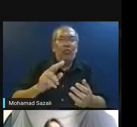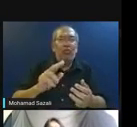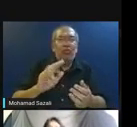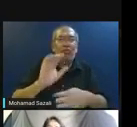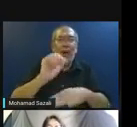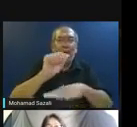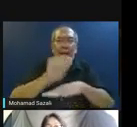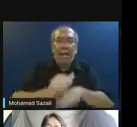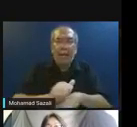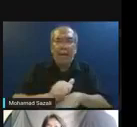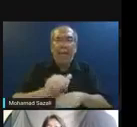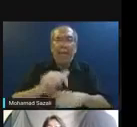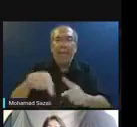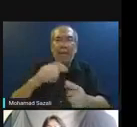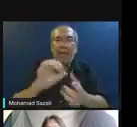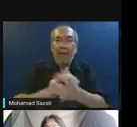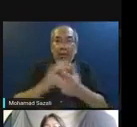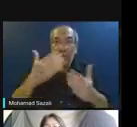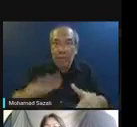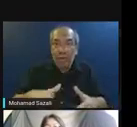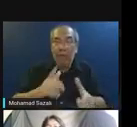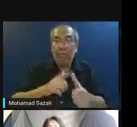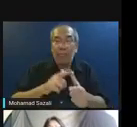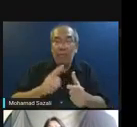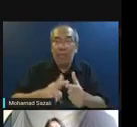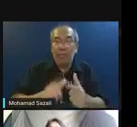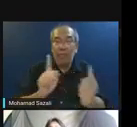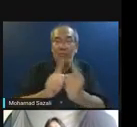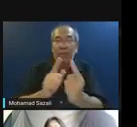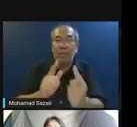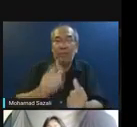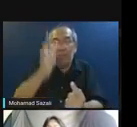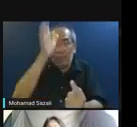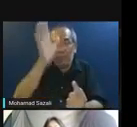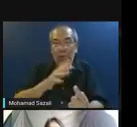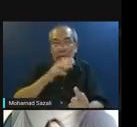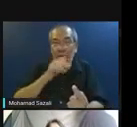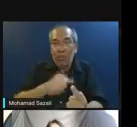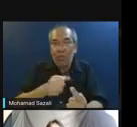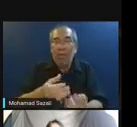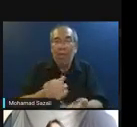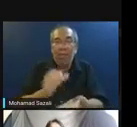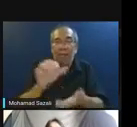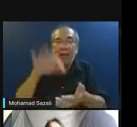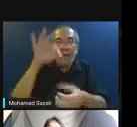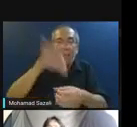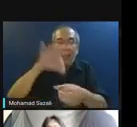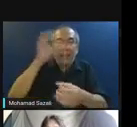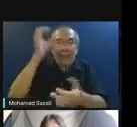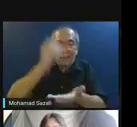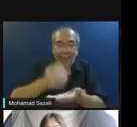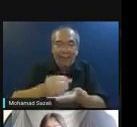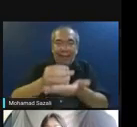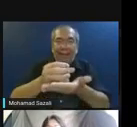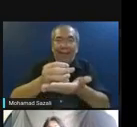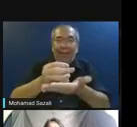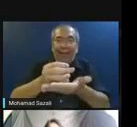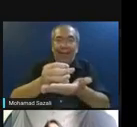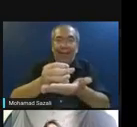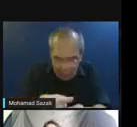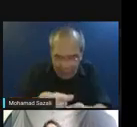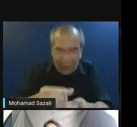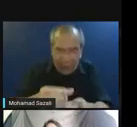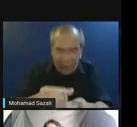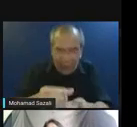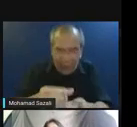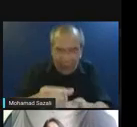Because in the Chinese marriage ceremony, it is very important part that, when they serve the elders. So the most